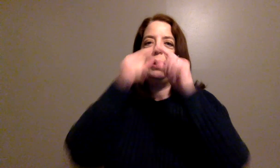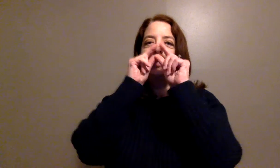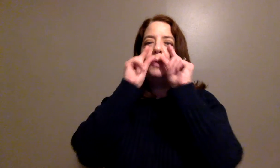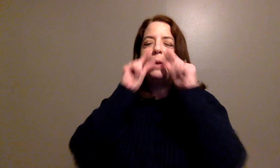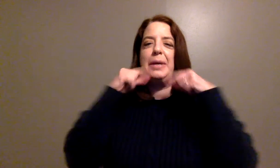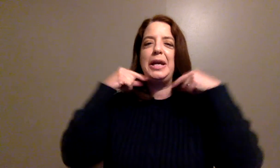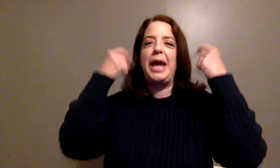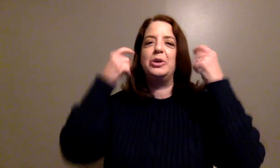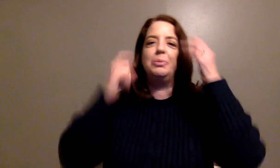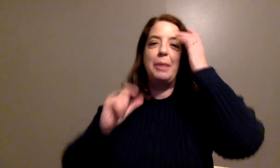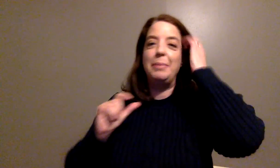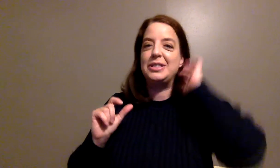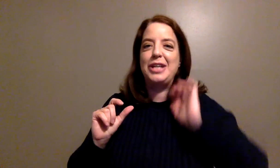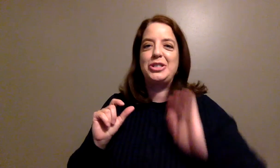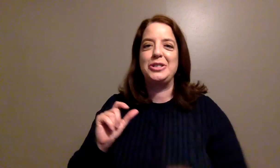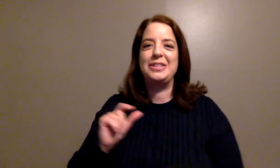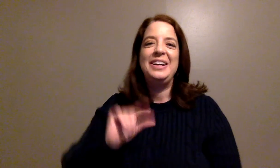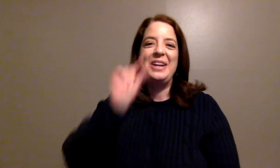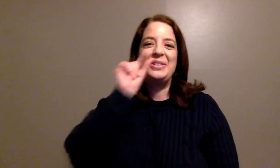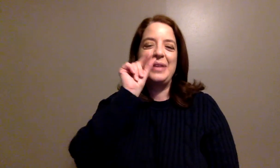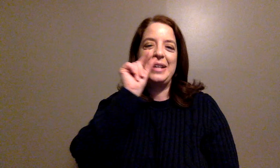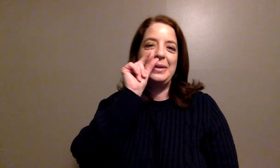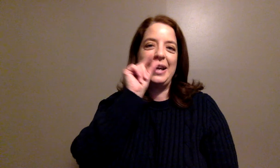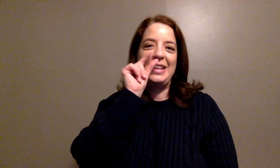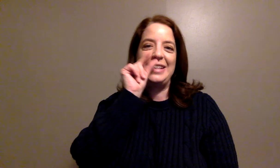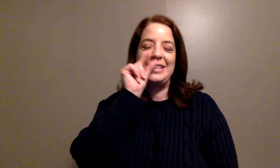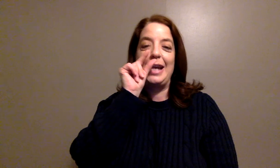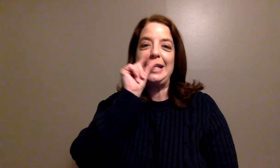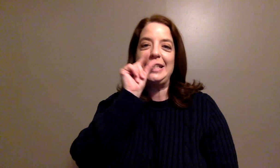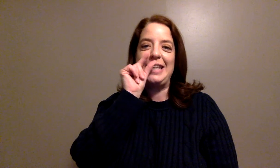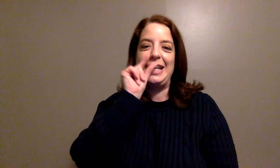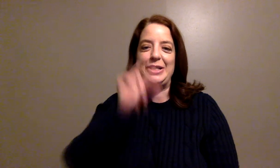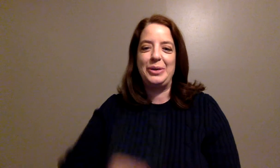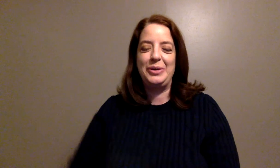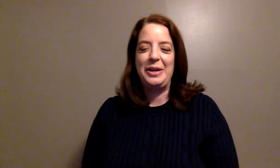wear big handlebar mustaches. And so that's how they got that sign, San Antonio.